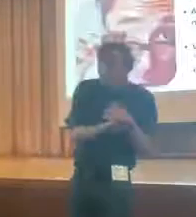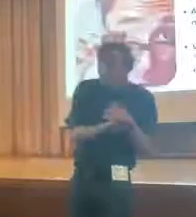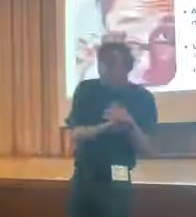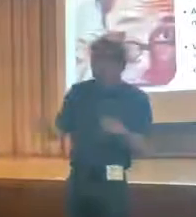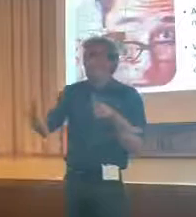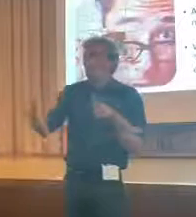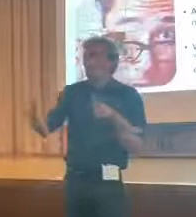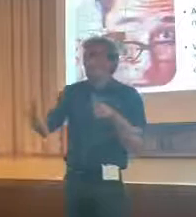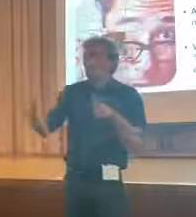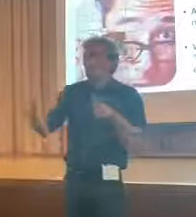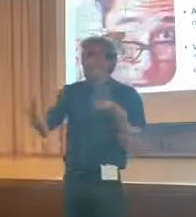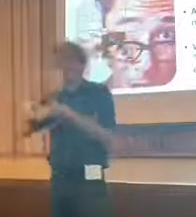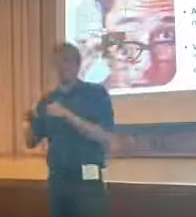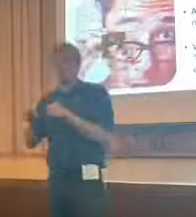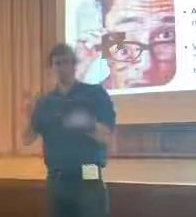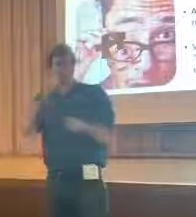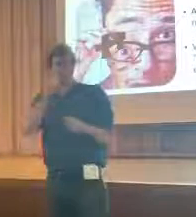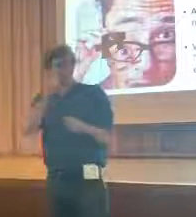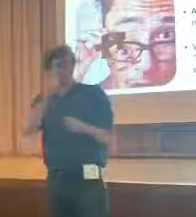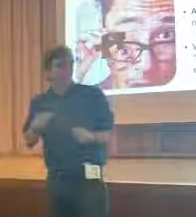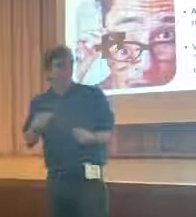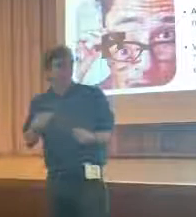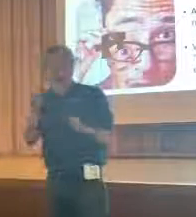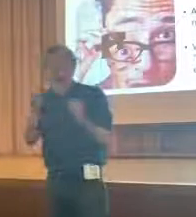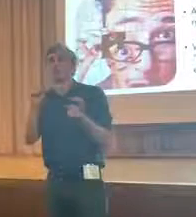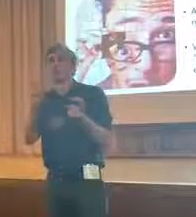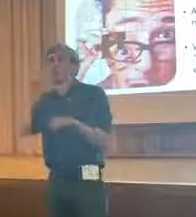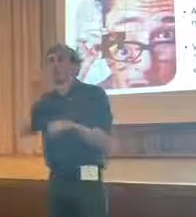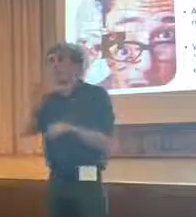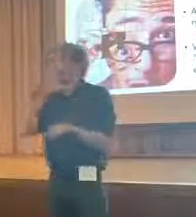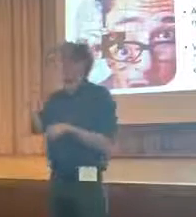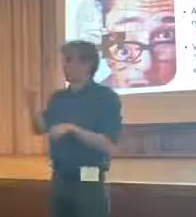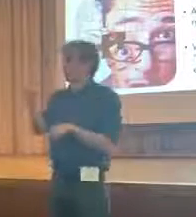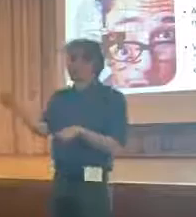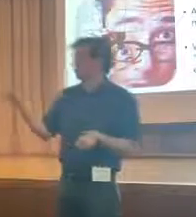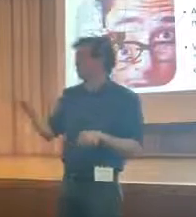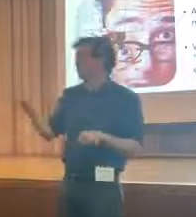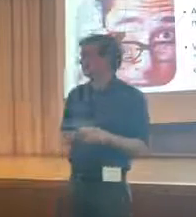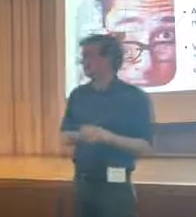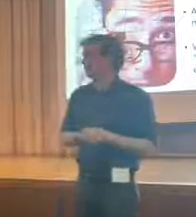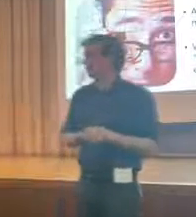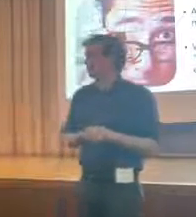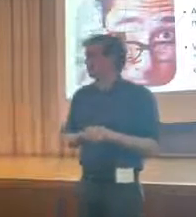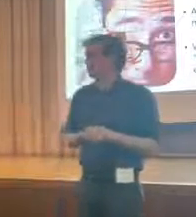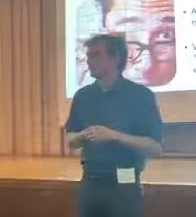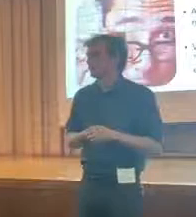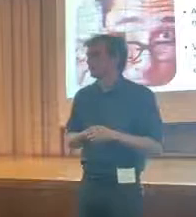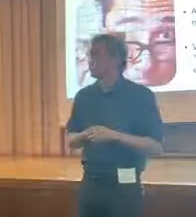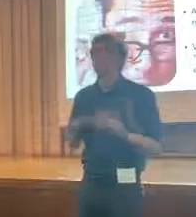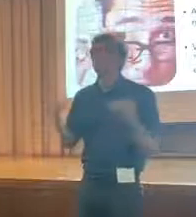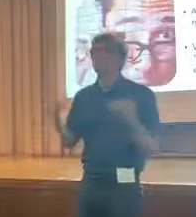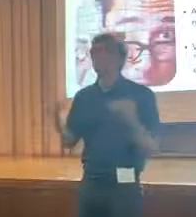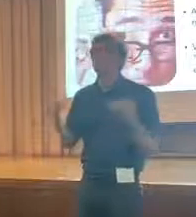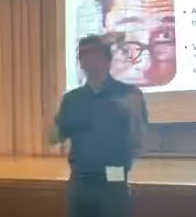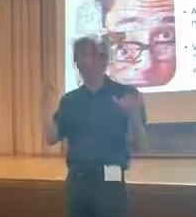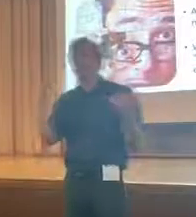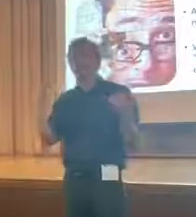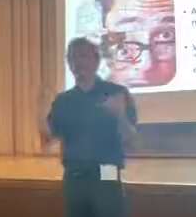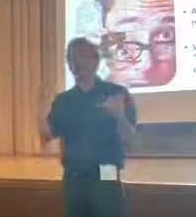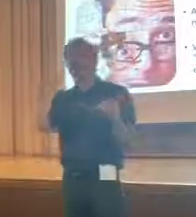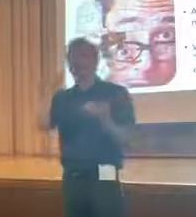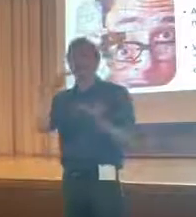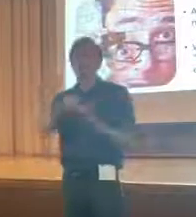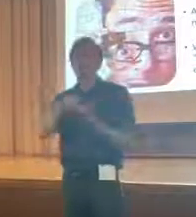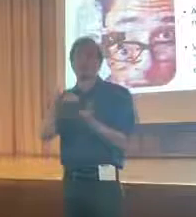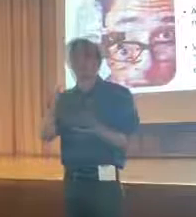it is possible for you. So today's takeaway, and we say this a lot at WeCo, accessibility is